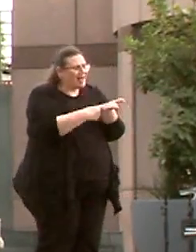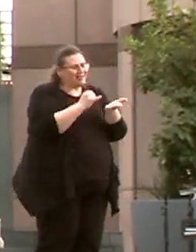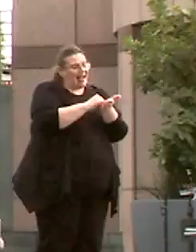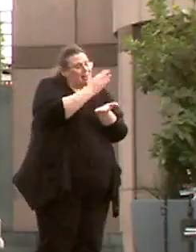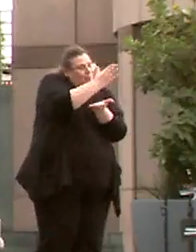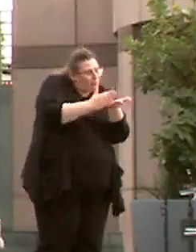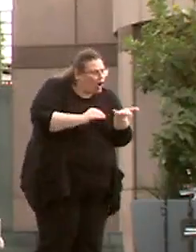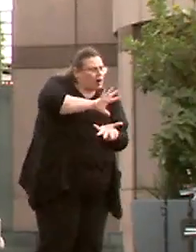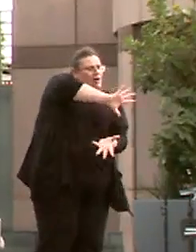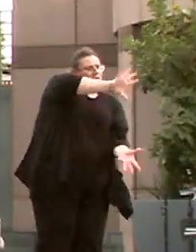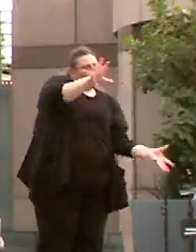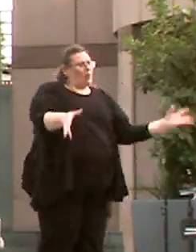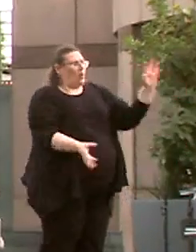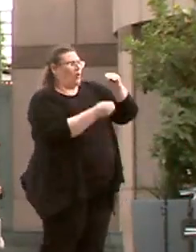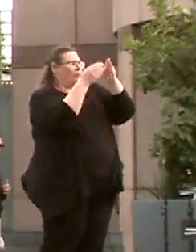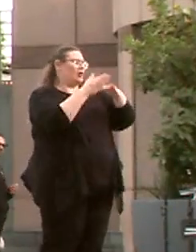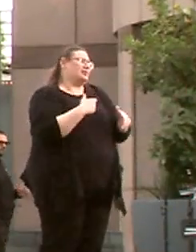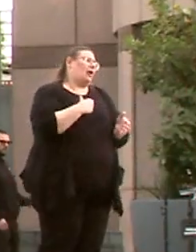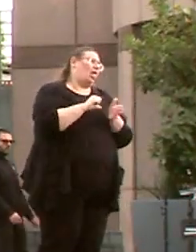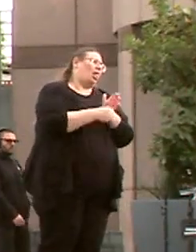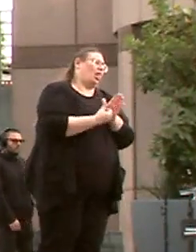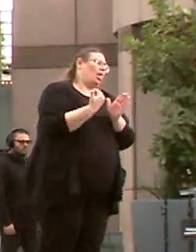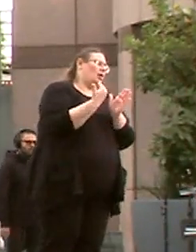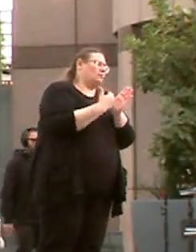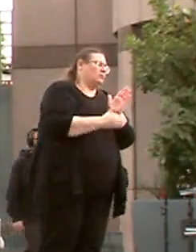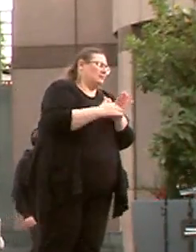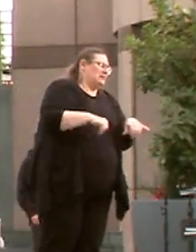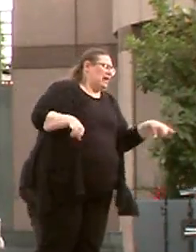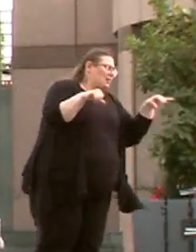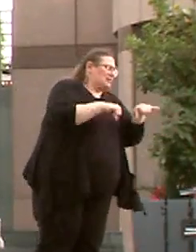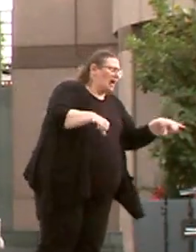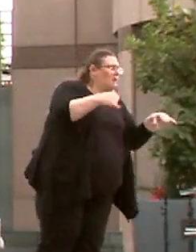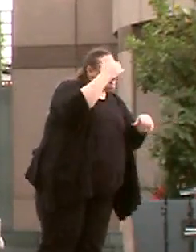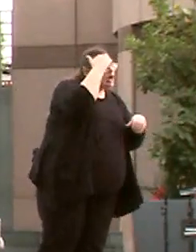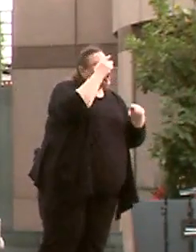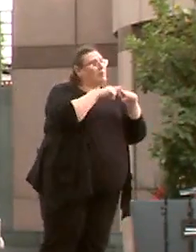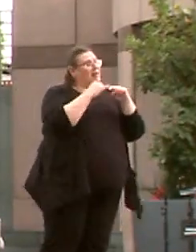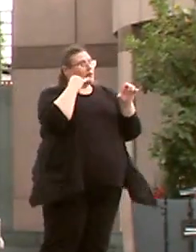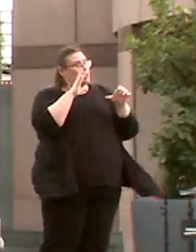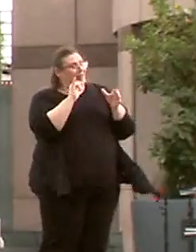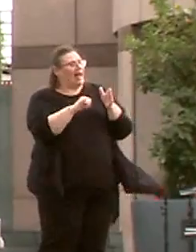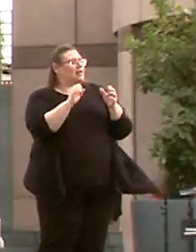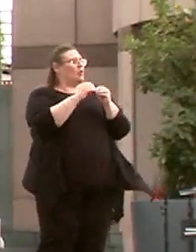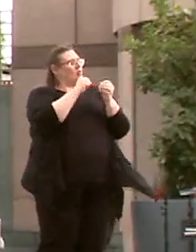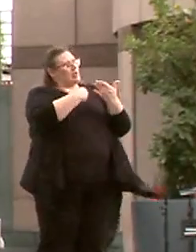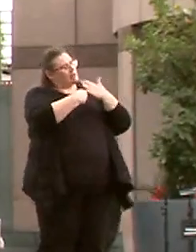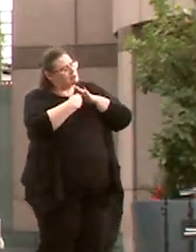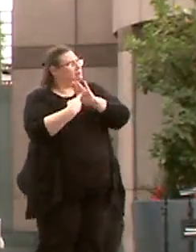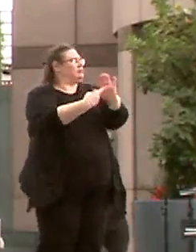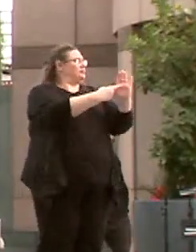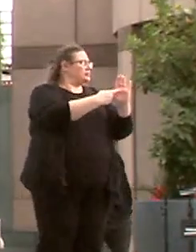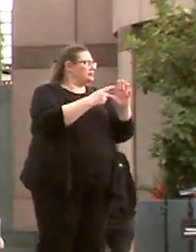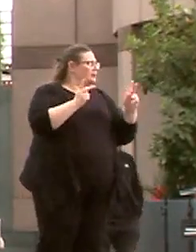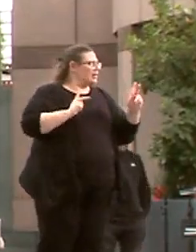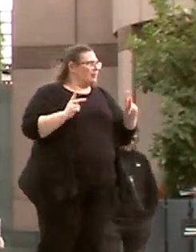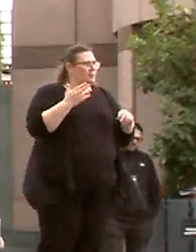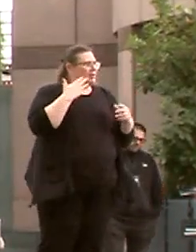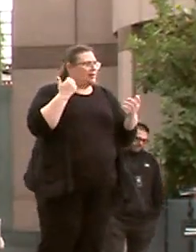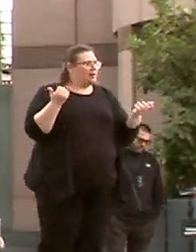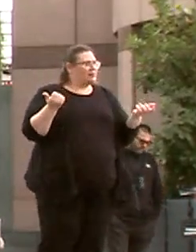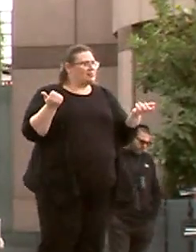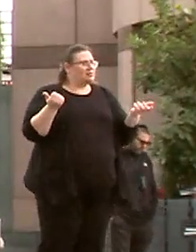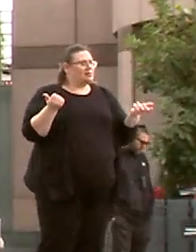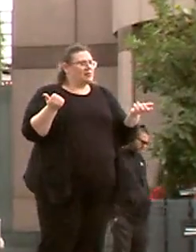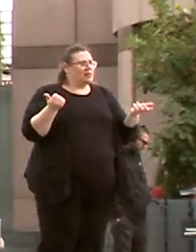whole person, I know I keep saying that, but I think the more we'll be able to bring it to the forefront, because if